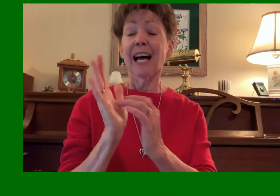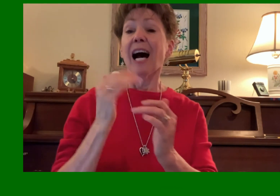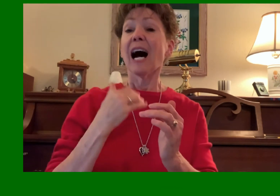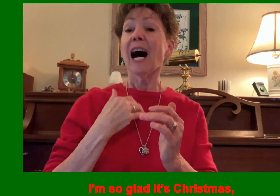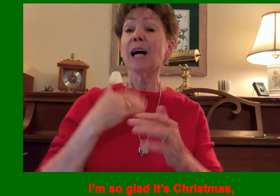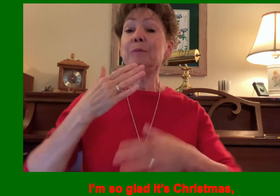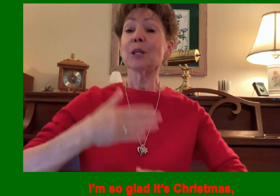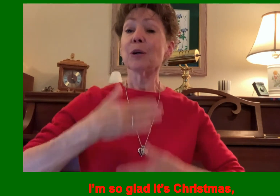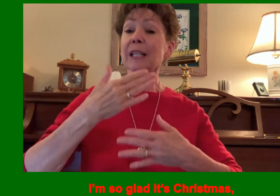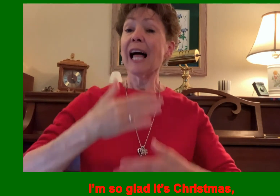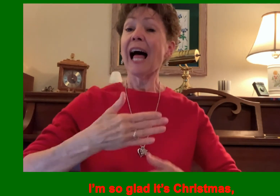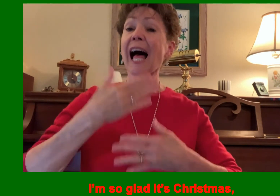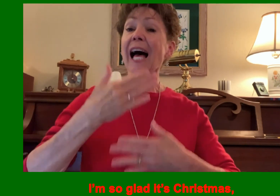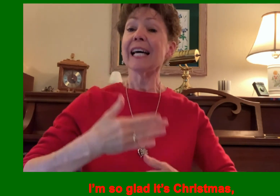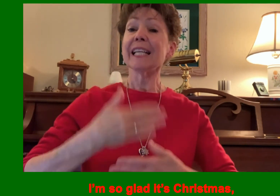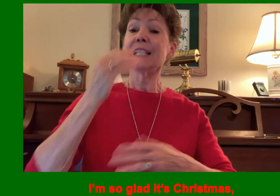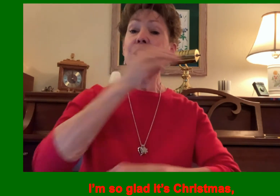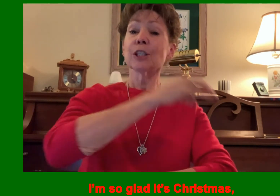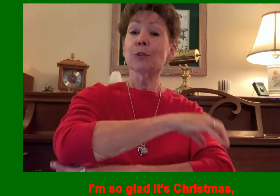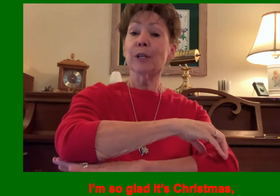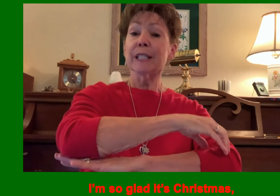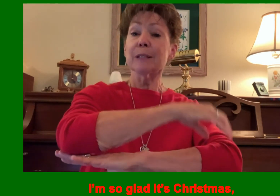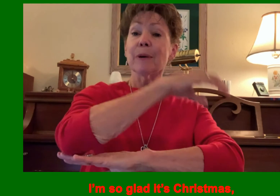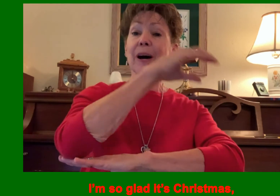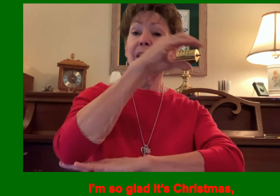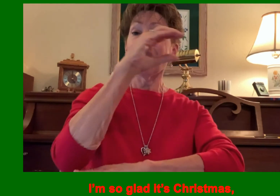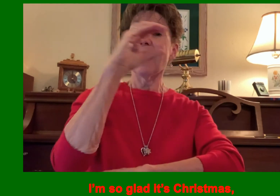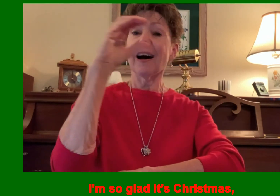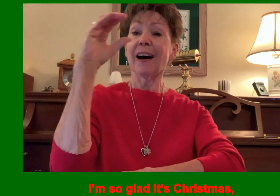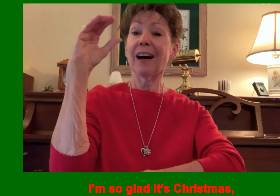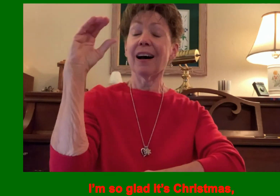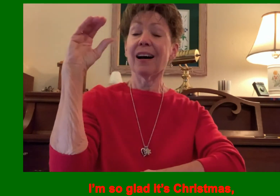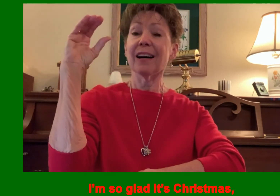I'm so glad it's Christmas.